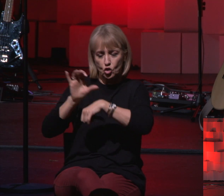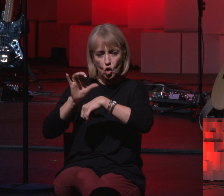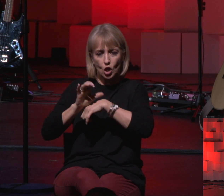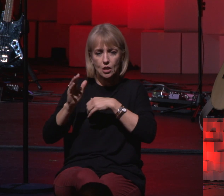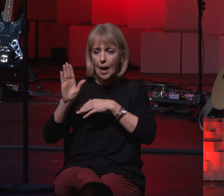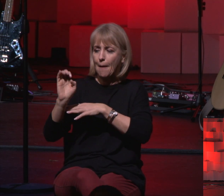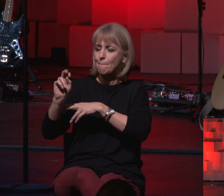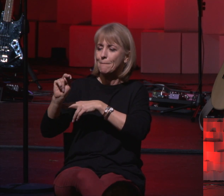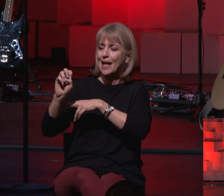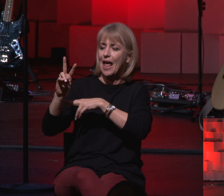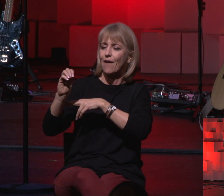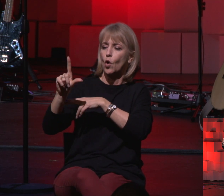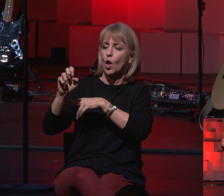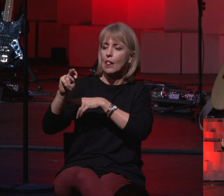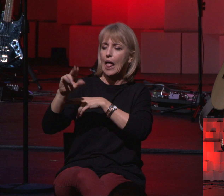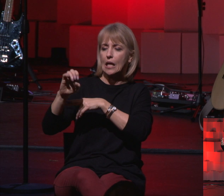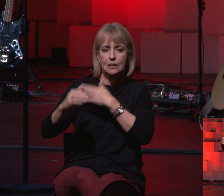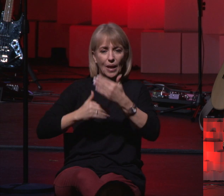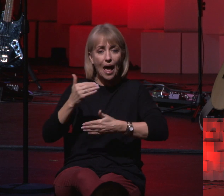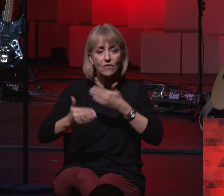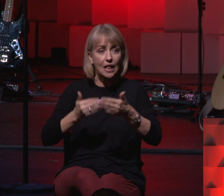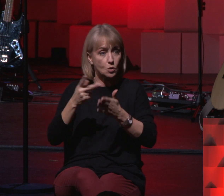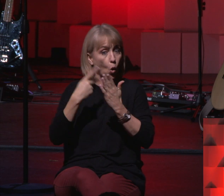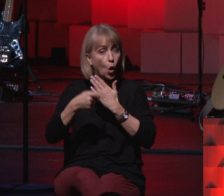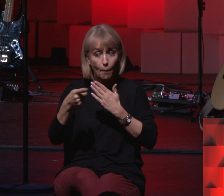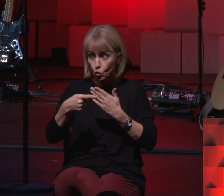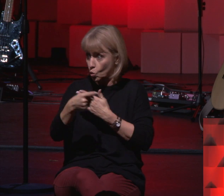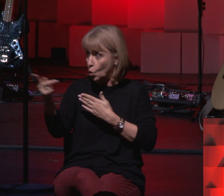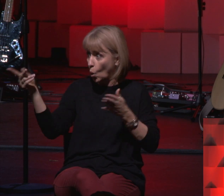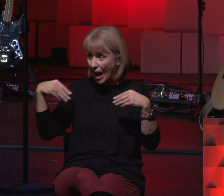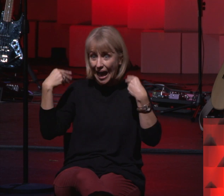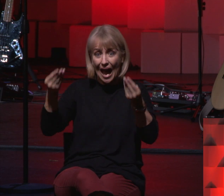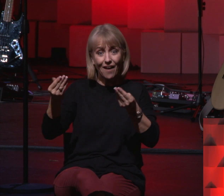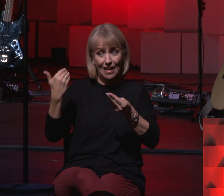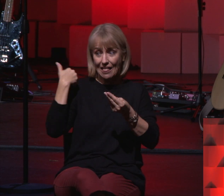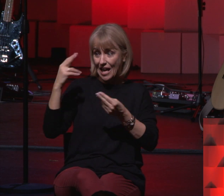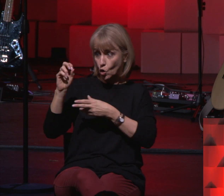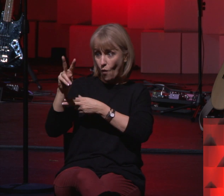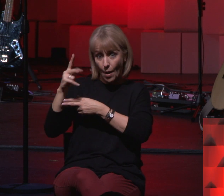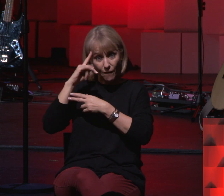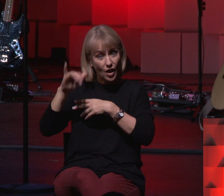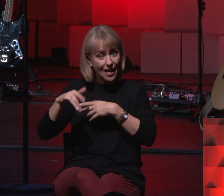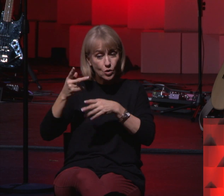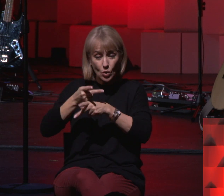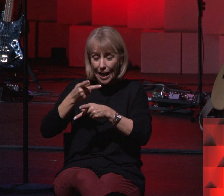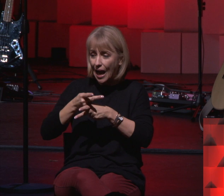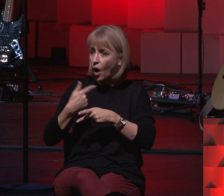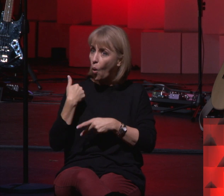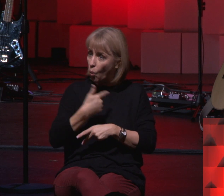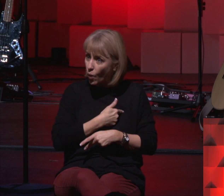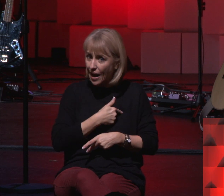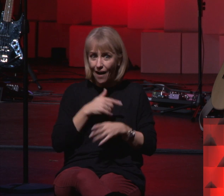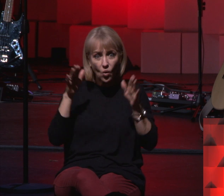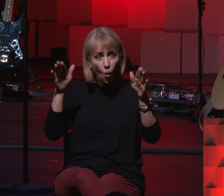of for a long time, and you gave so generously back in November to a special offering, and a team cares and reaches out to provide, and that's a great thing. And we have this